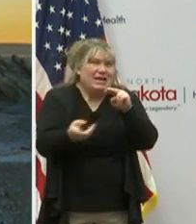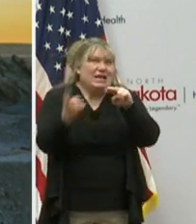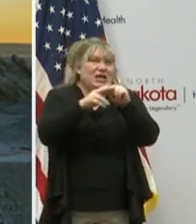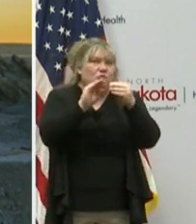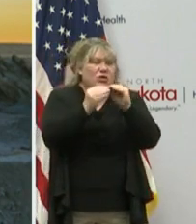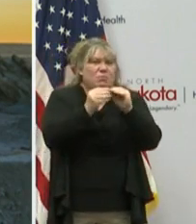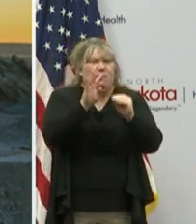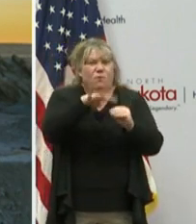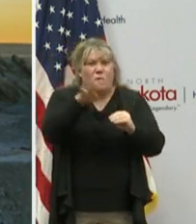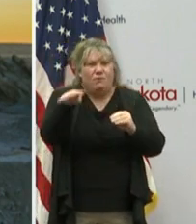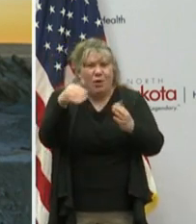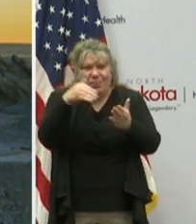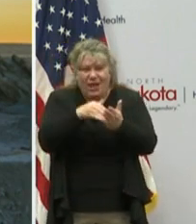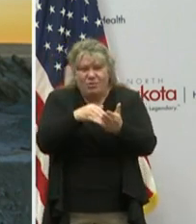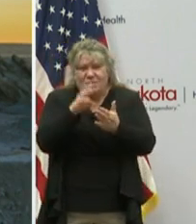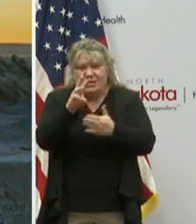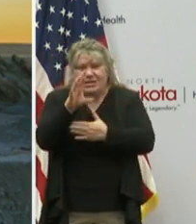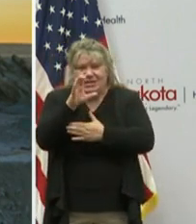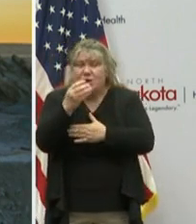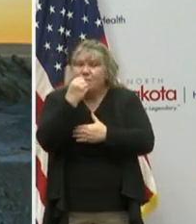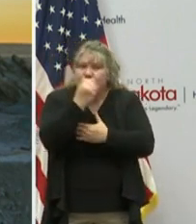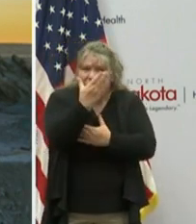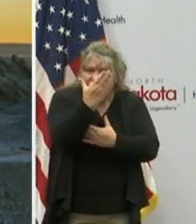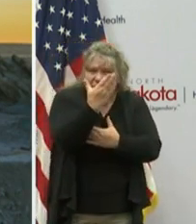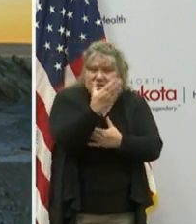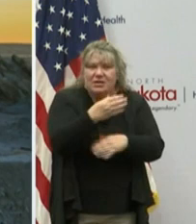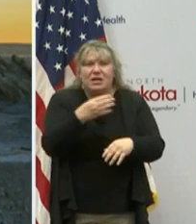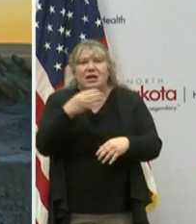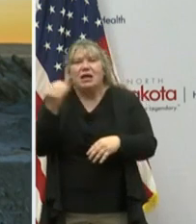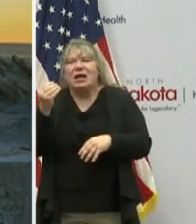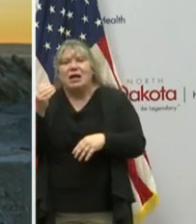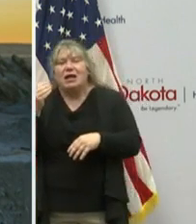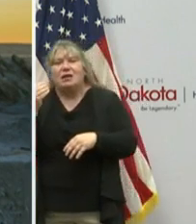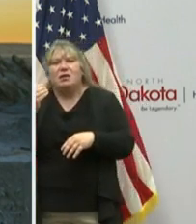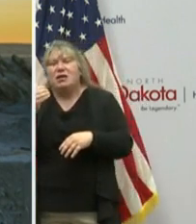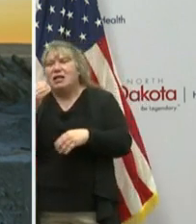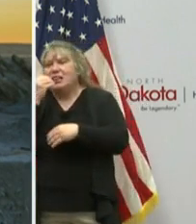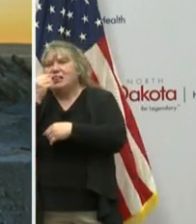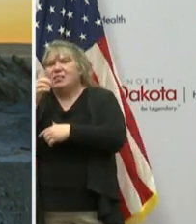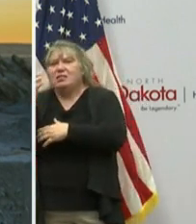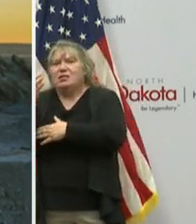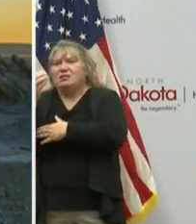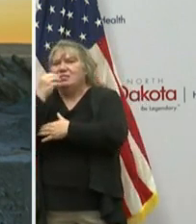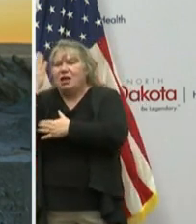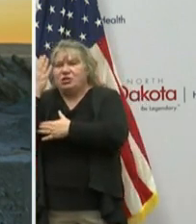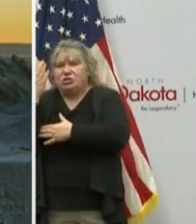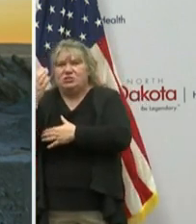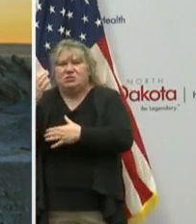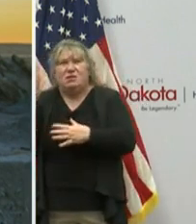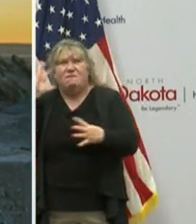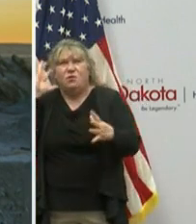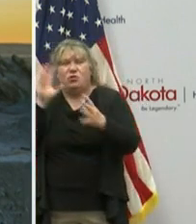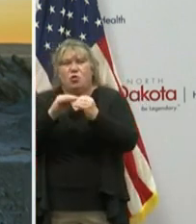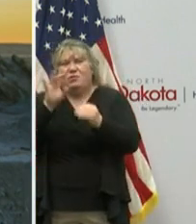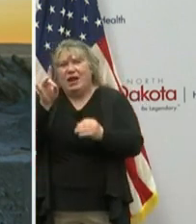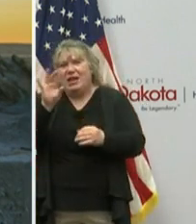number, 44,600 breakfasts and lunches each day for a total